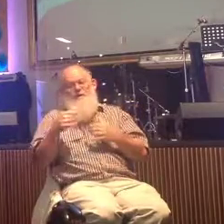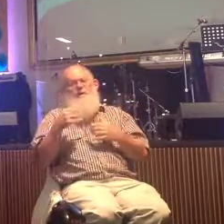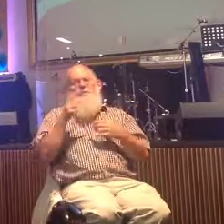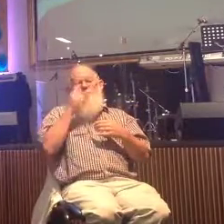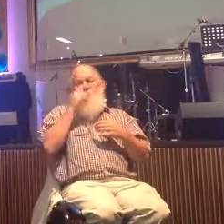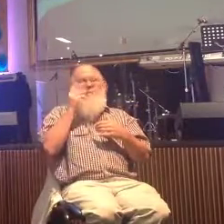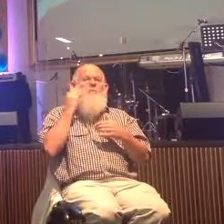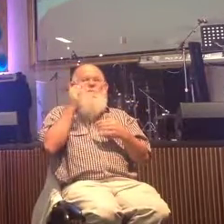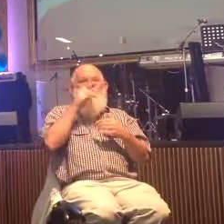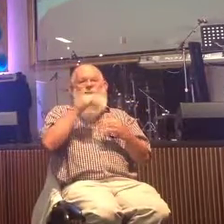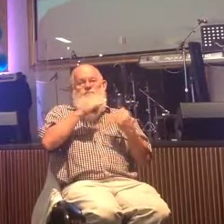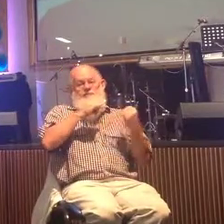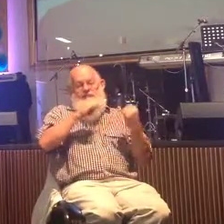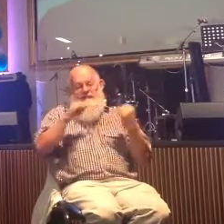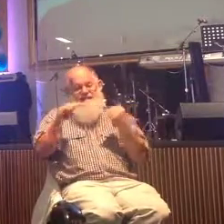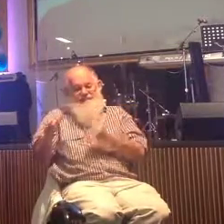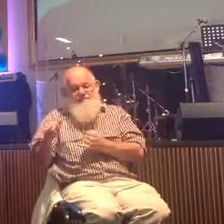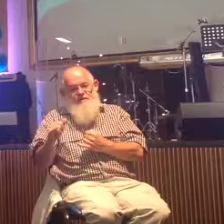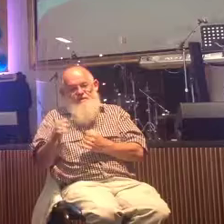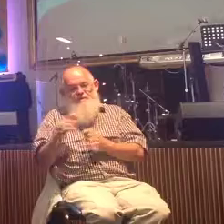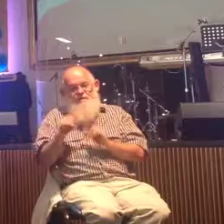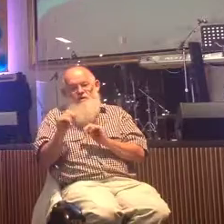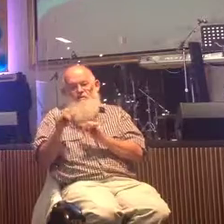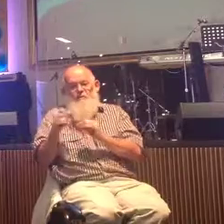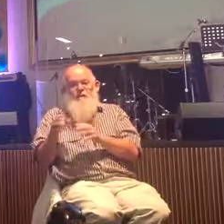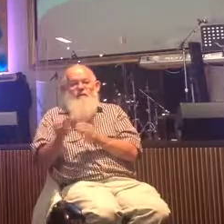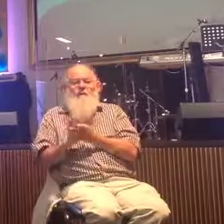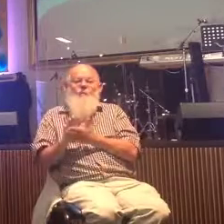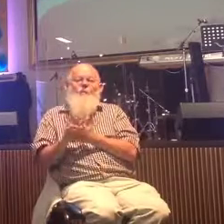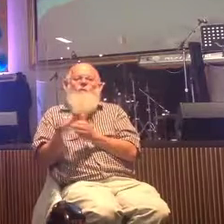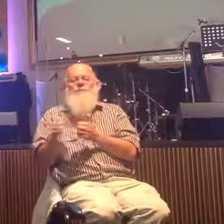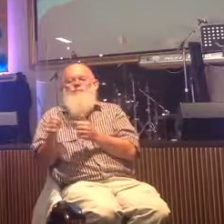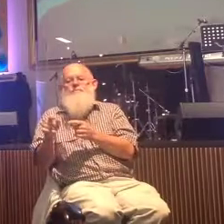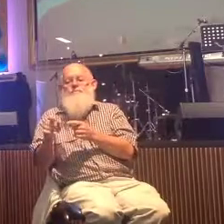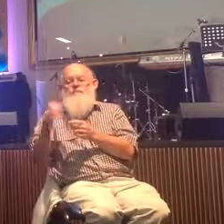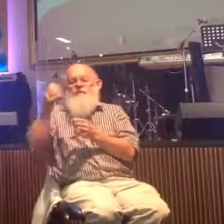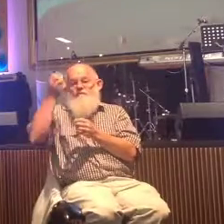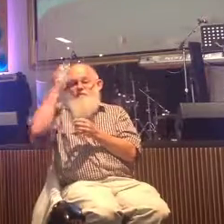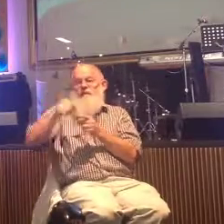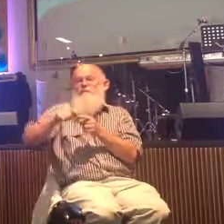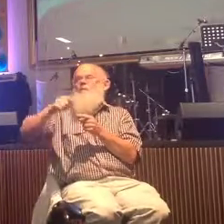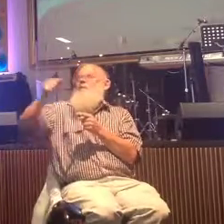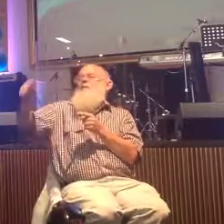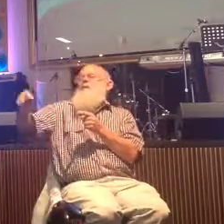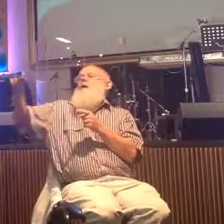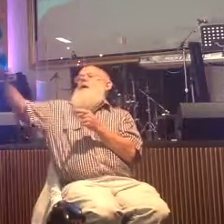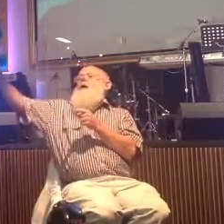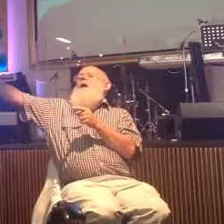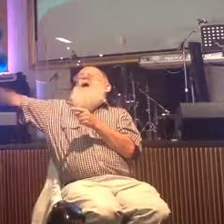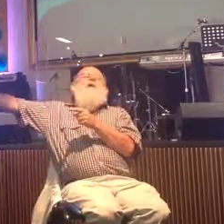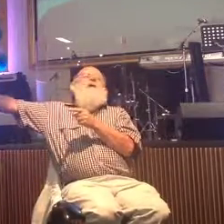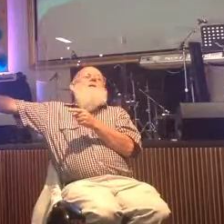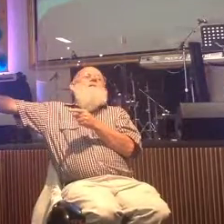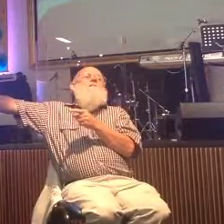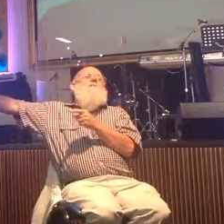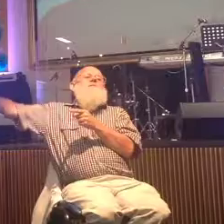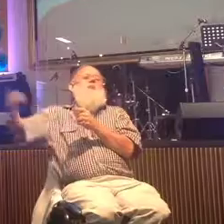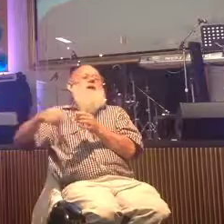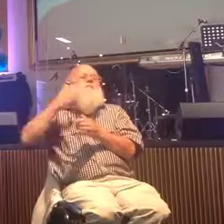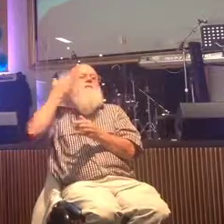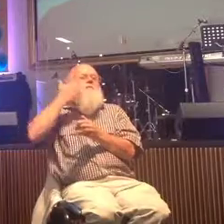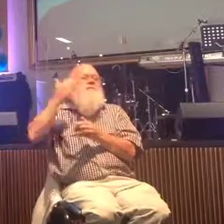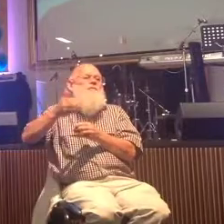Maybe God wants to open up our perspective a little bit about our temptations. We can pray. We can say, God, would you show me the perspective I need about